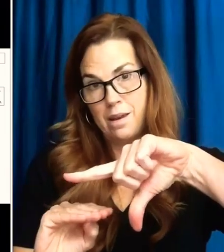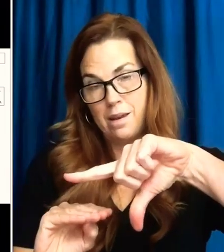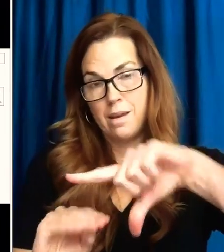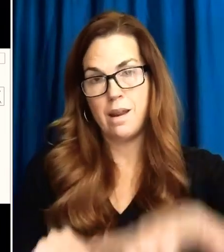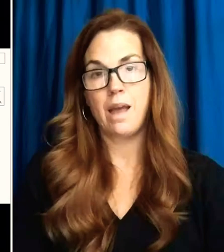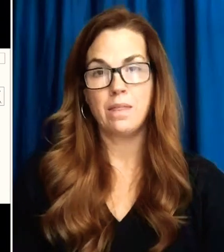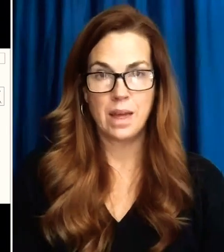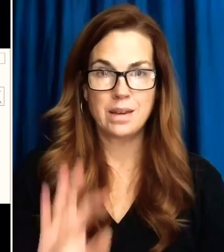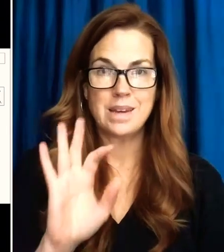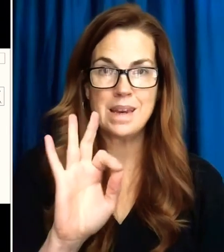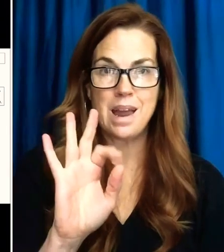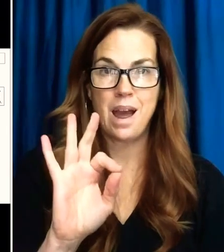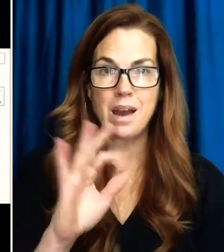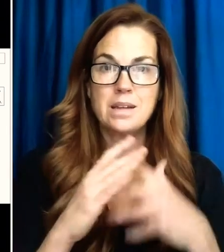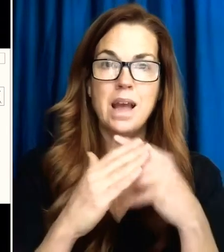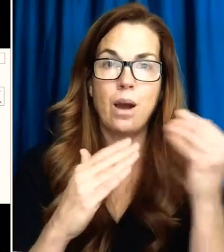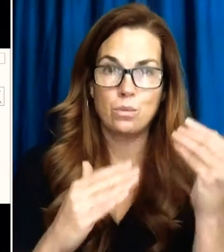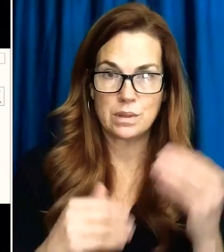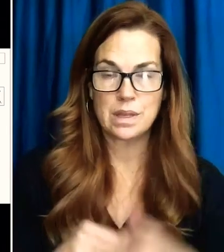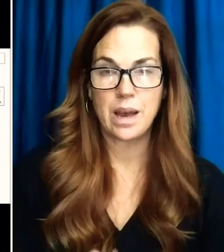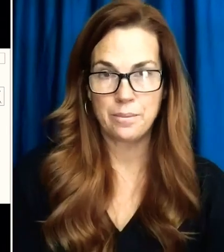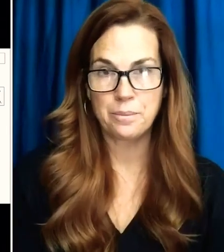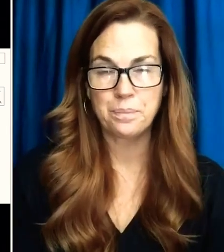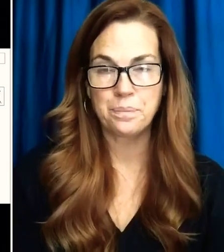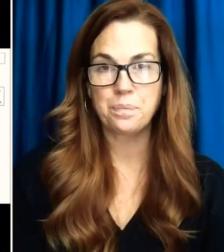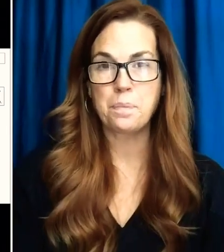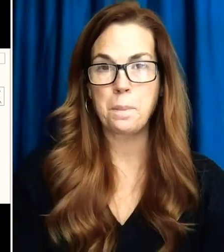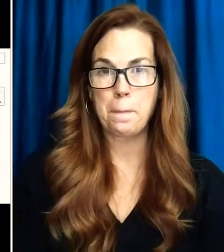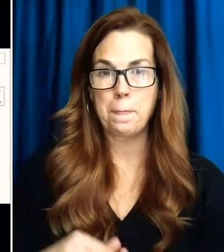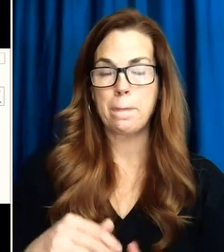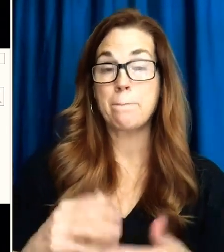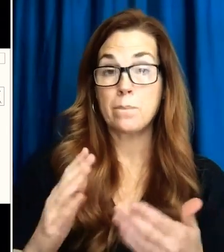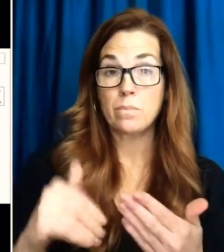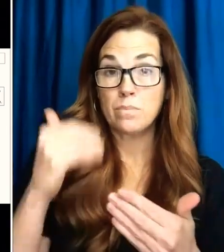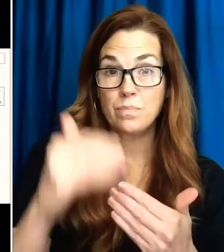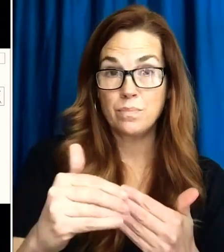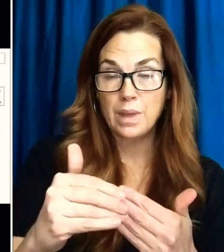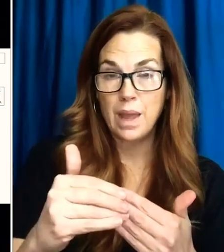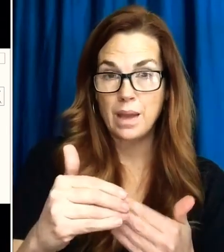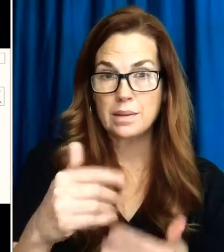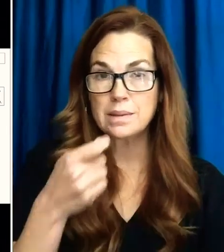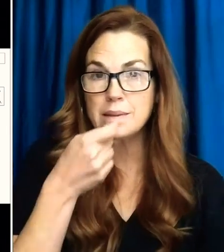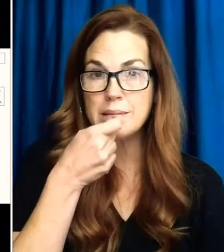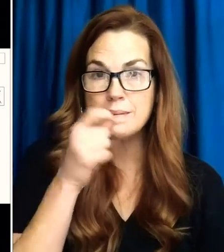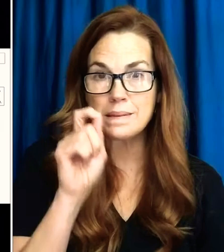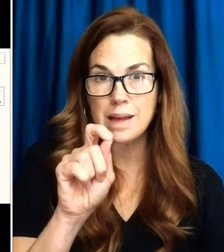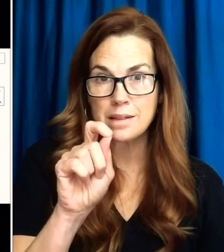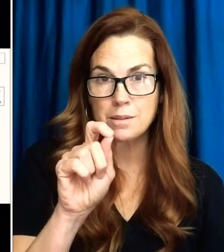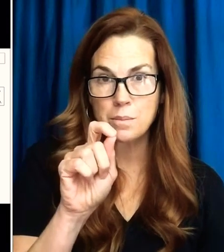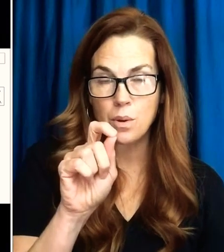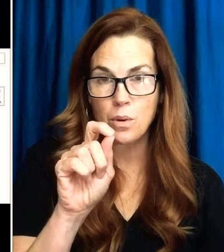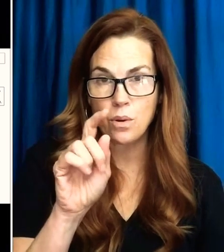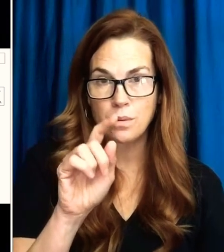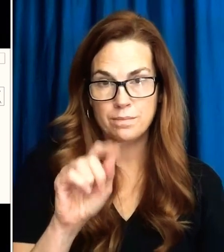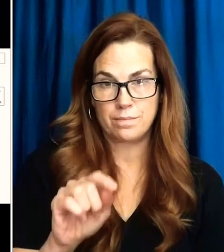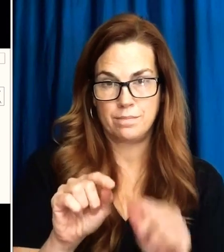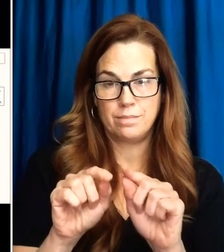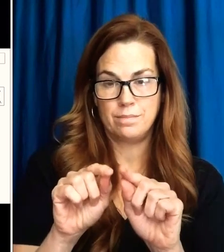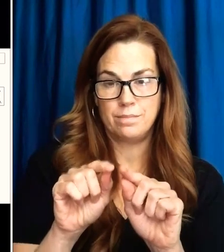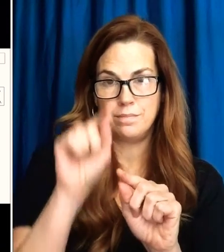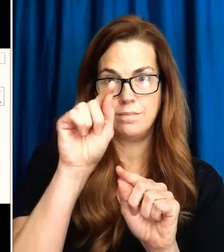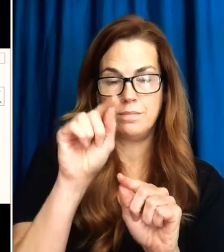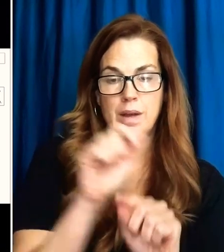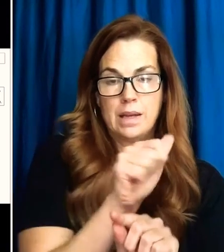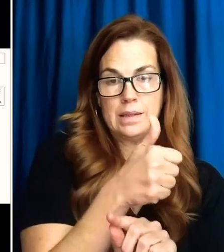to drag my decimals over. So I'm going to put a decimal after the 10 and then bring a decimal